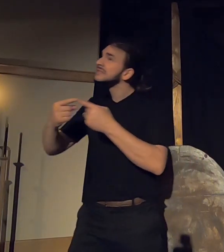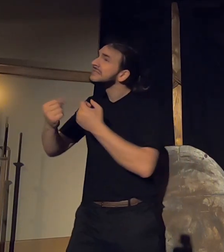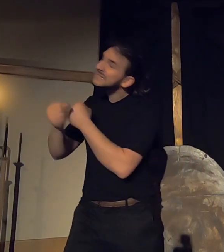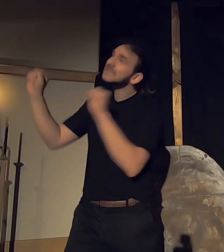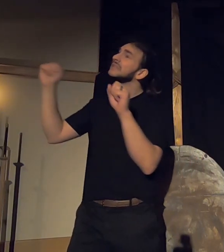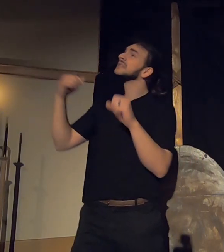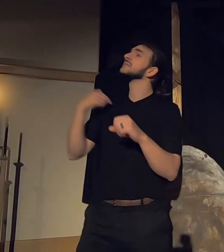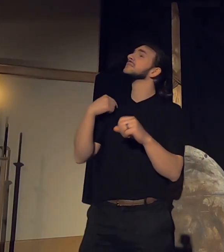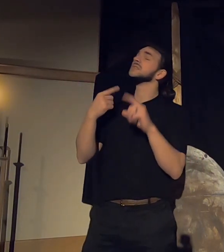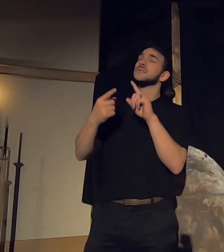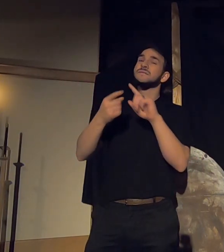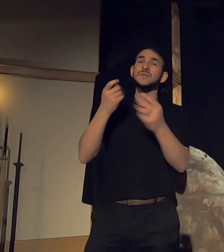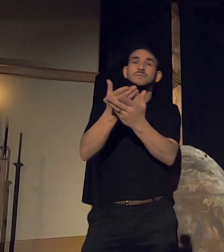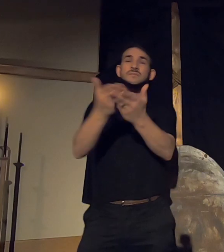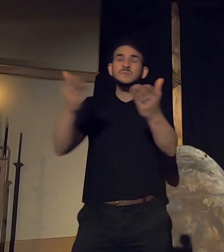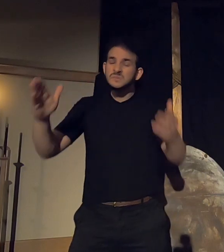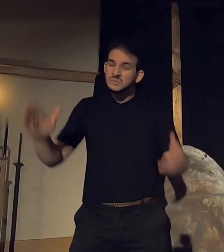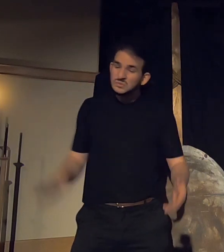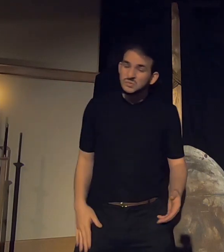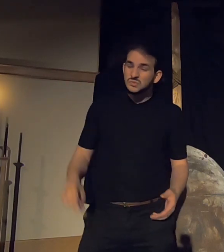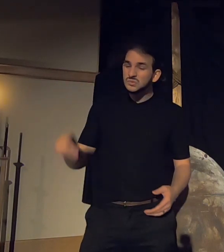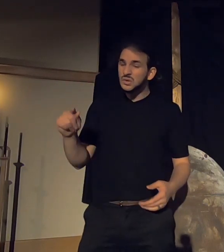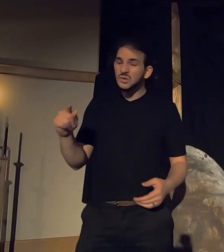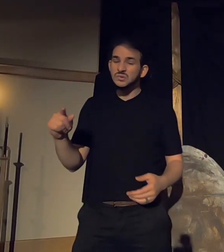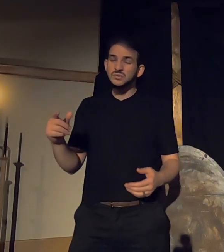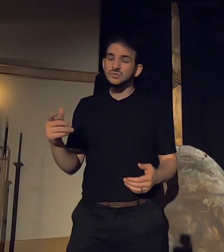and save me from those dogs.